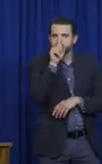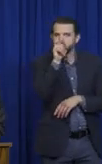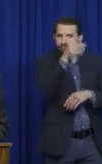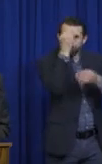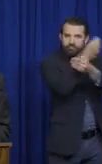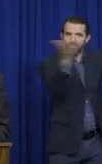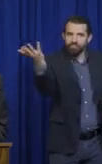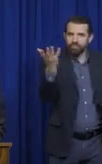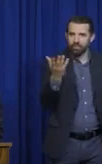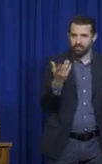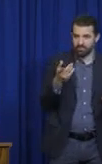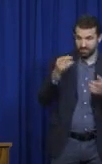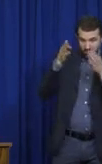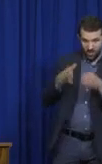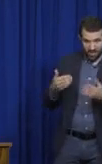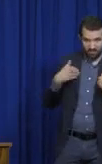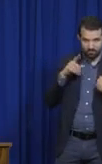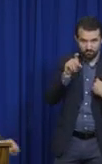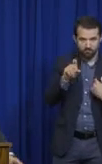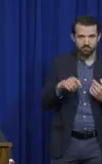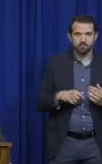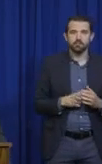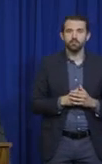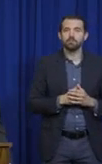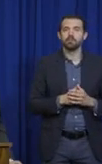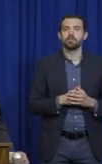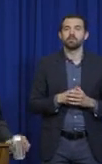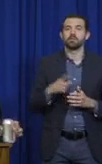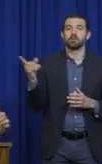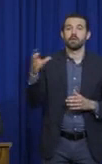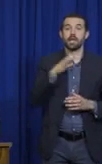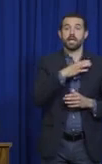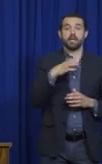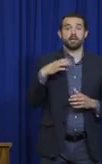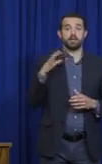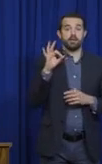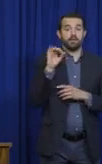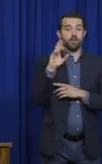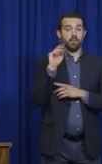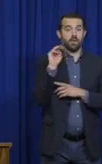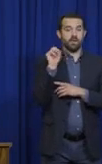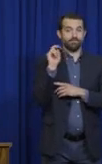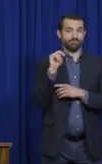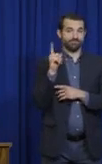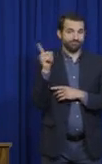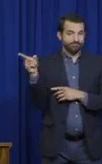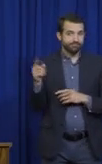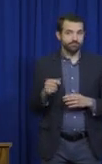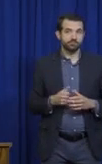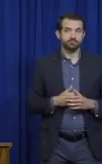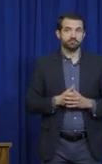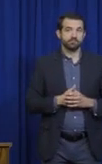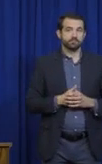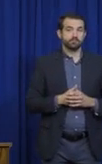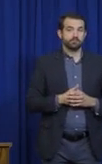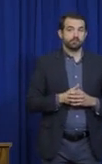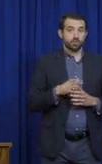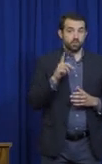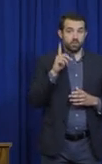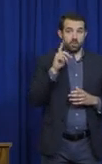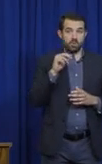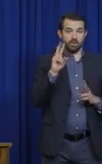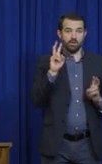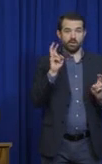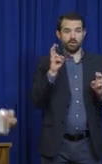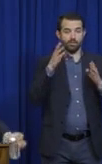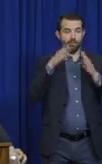Commissioner Foreman? So I would just, so the question from Amy is there any sort of a whistleblower